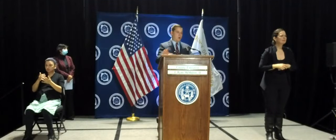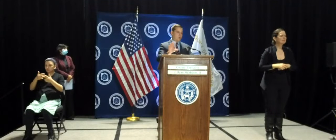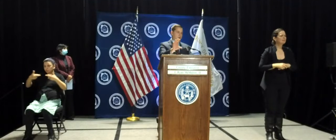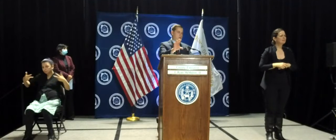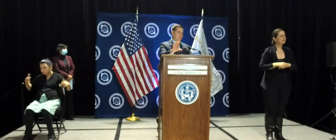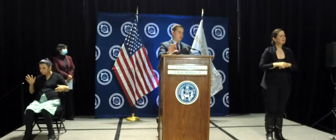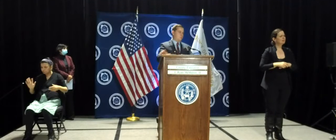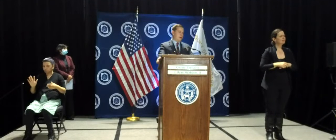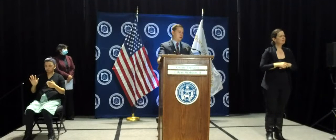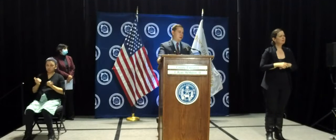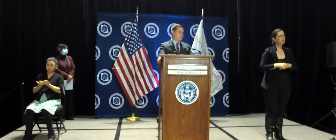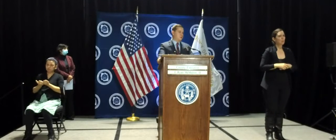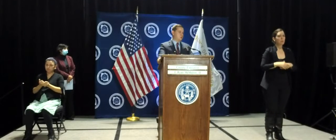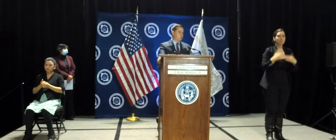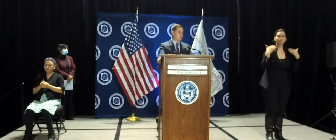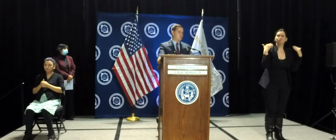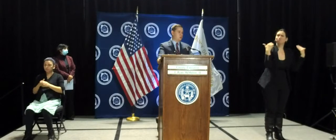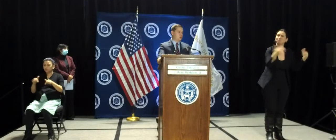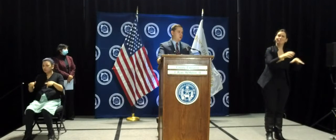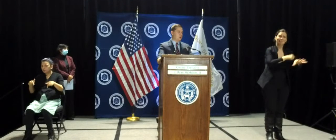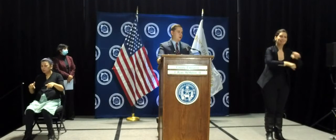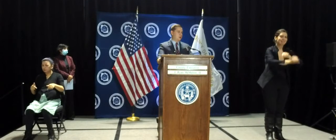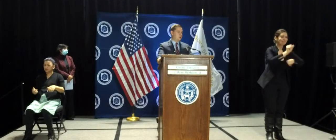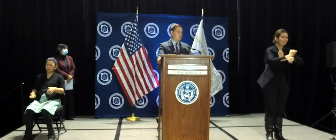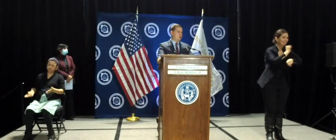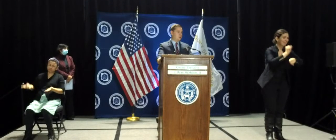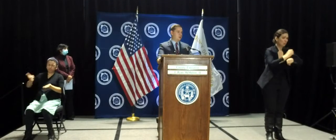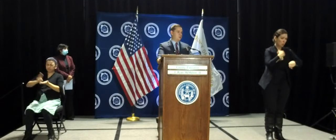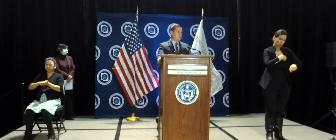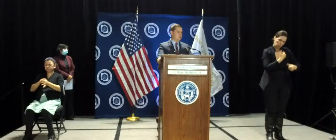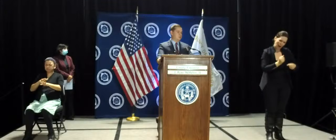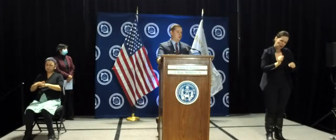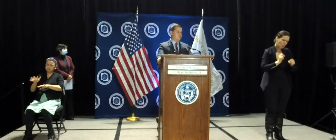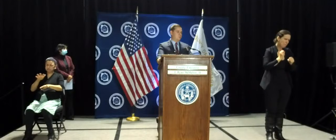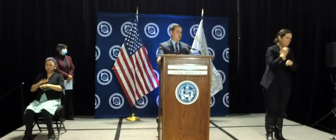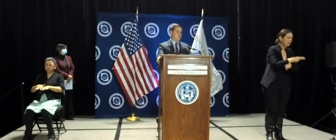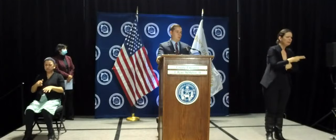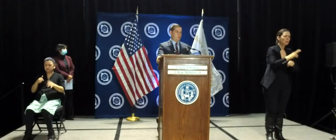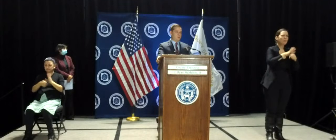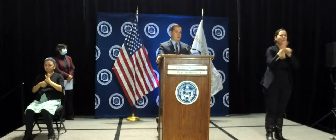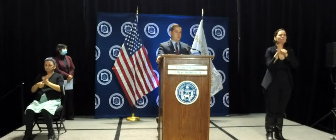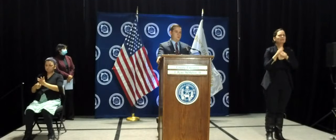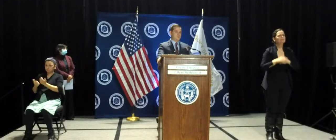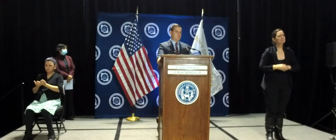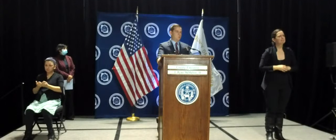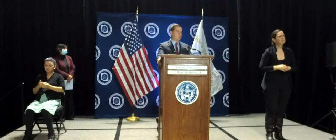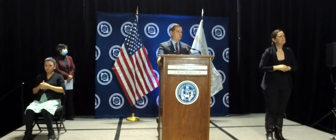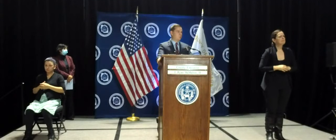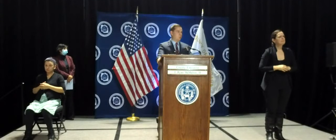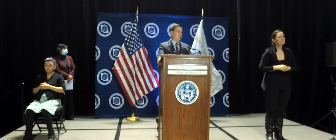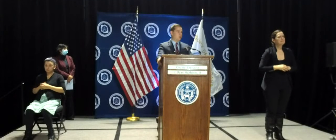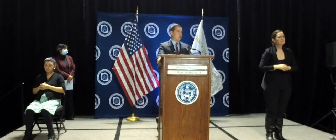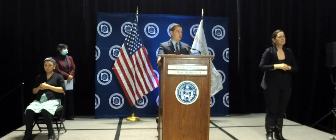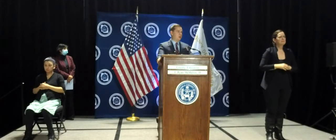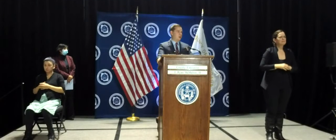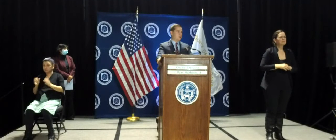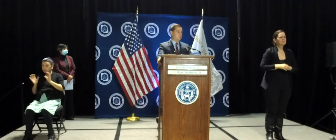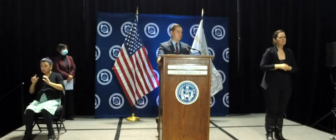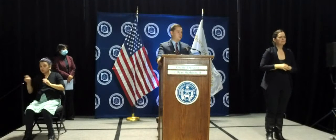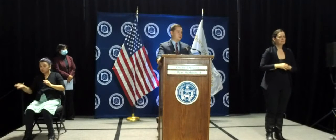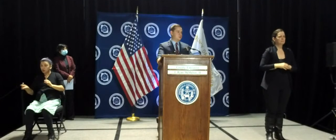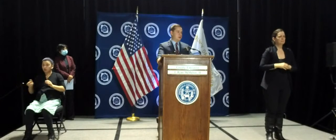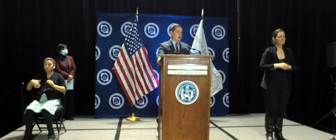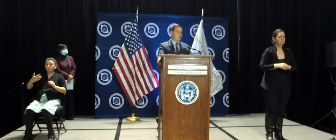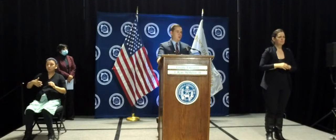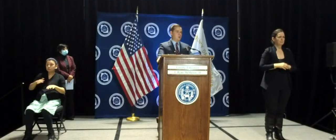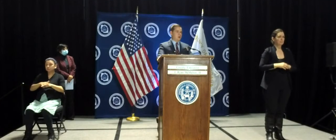going all in to fight back against the surge, and if we get more resources, we'll do more,